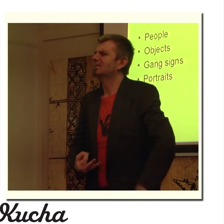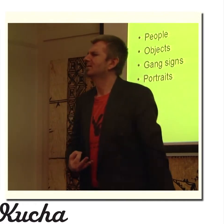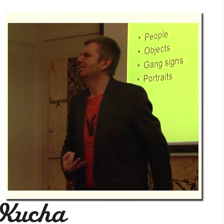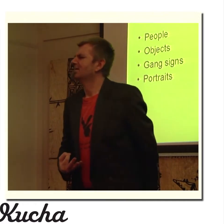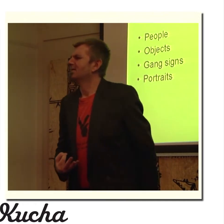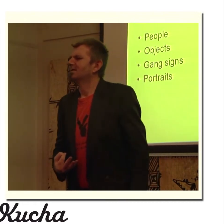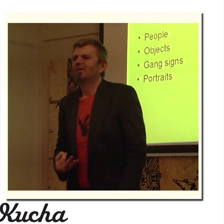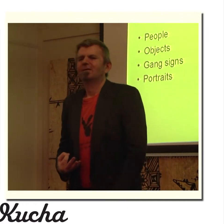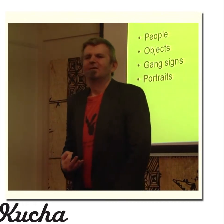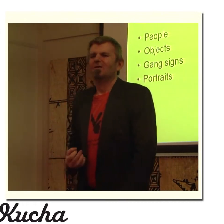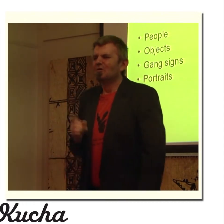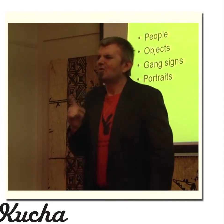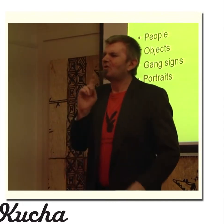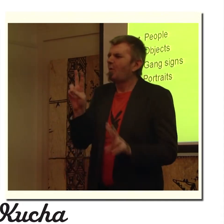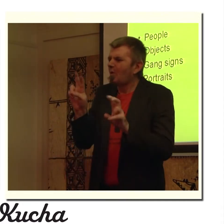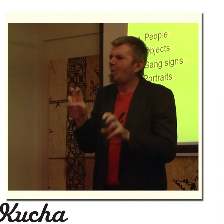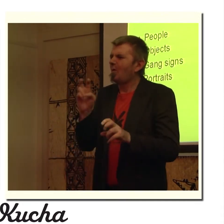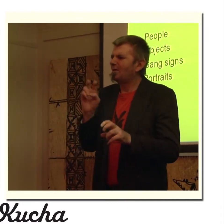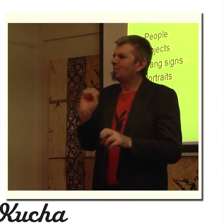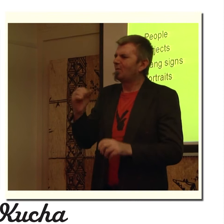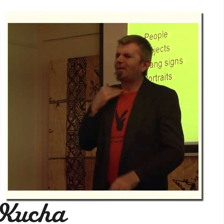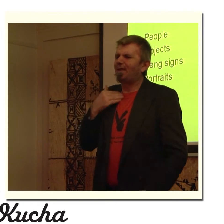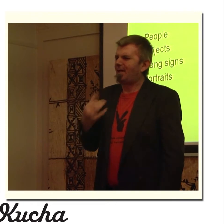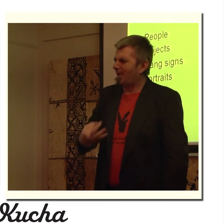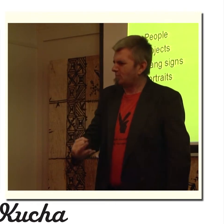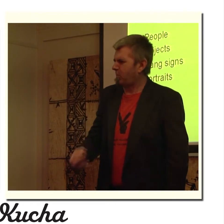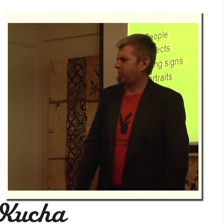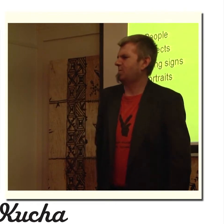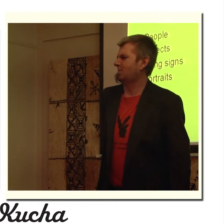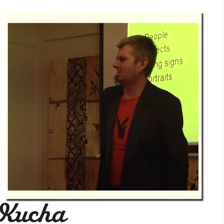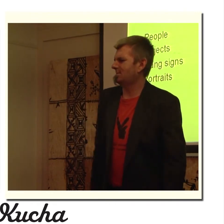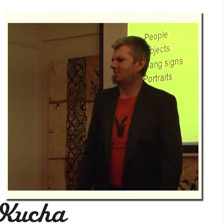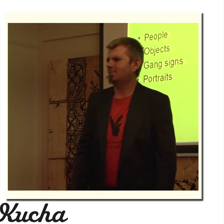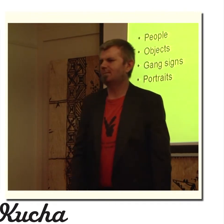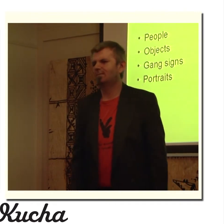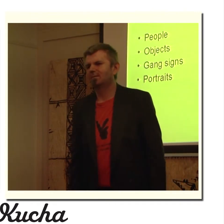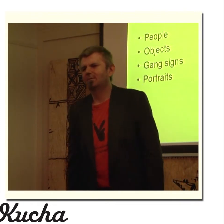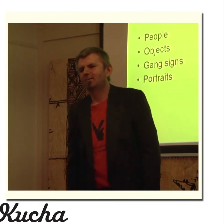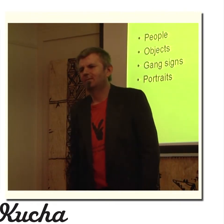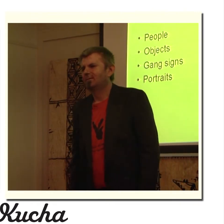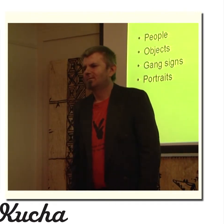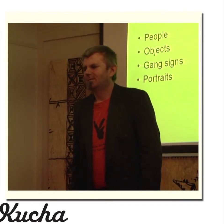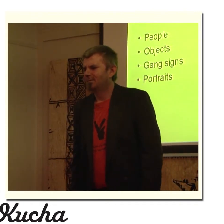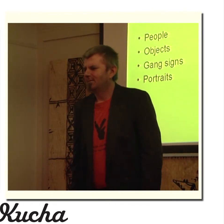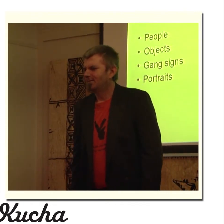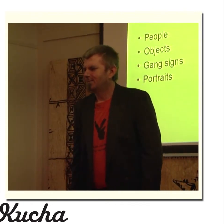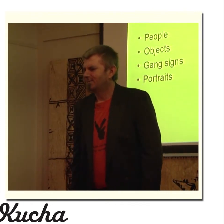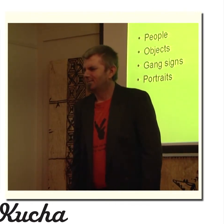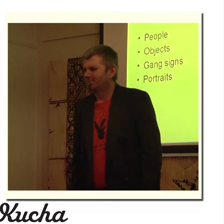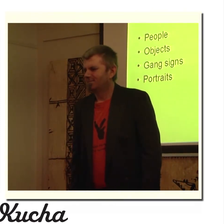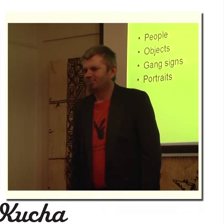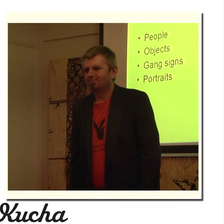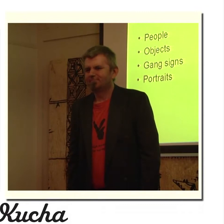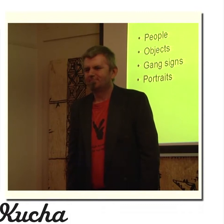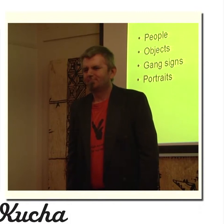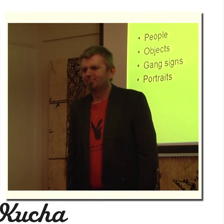hang on, what's this? This is your gang sign? You know, this is your gang and you call it? That's your gang name?